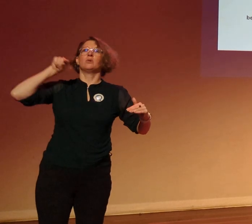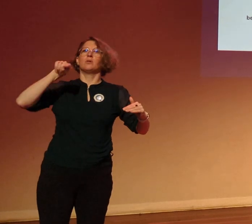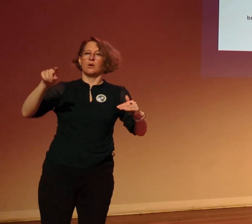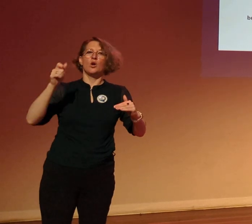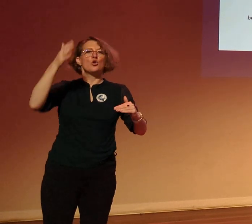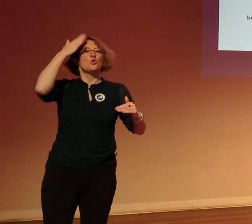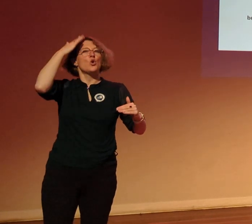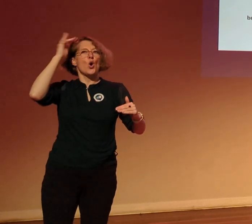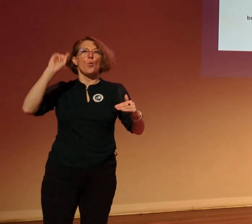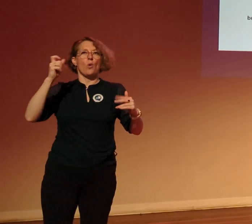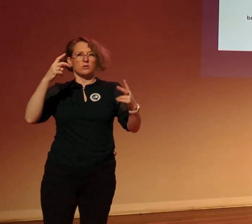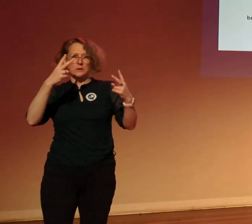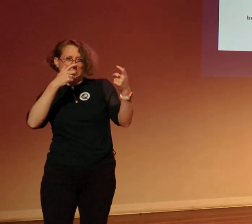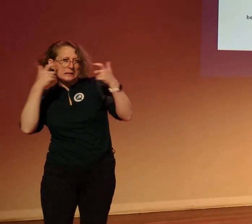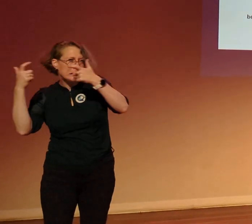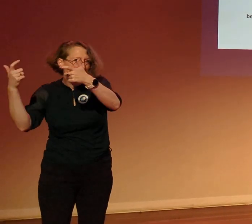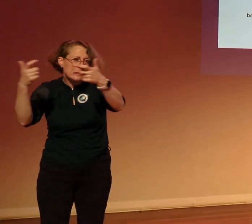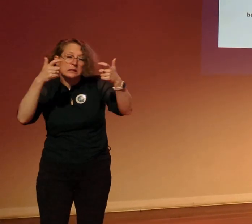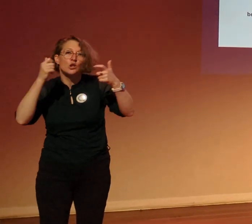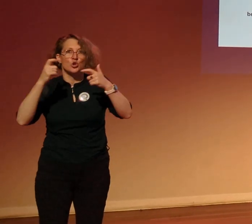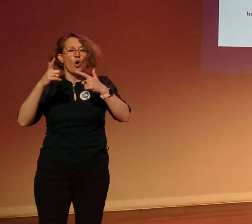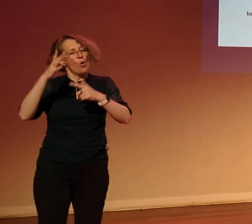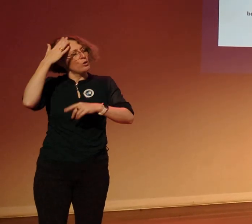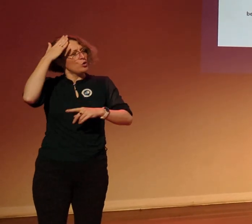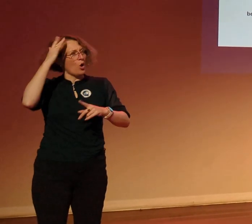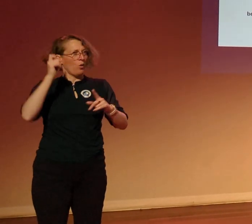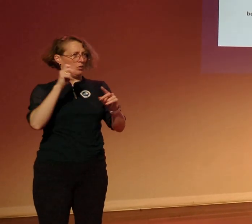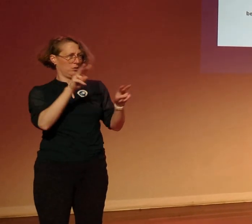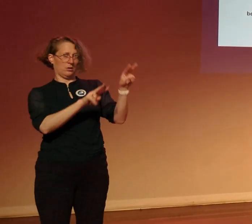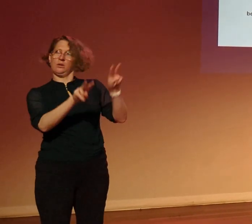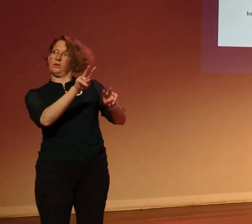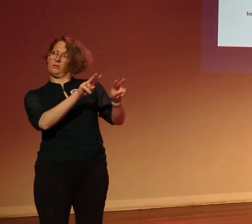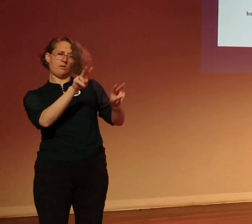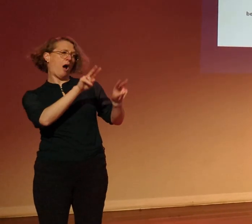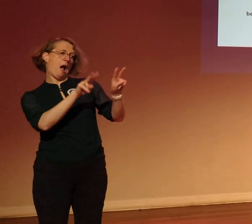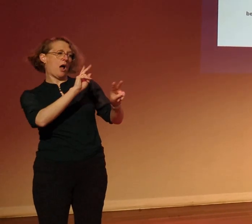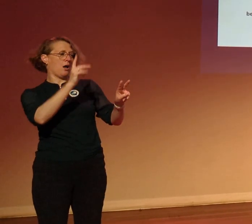for. It has more of an idea what it is looking for in what